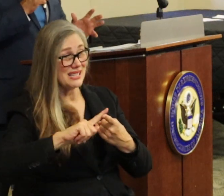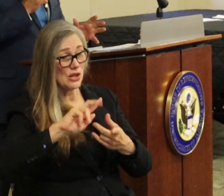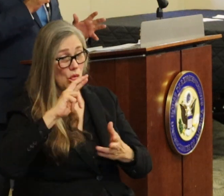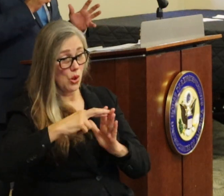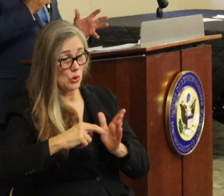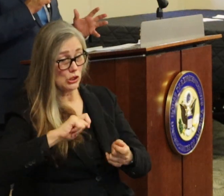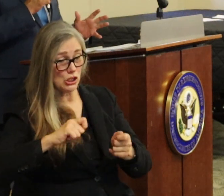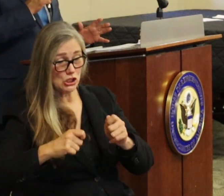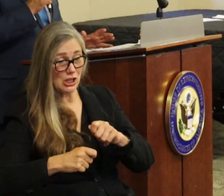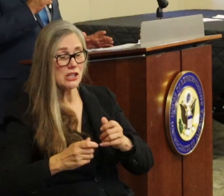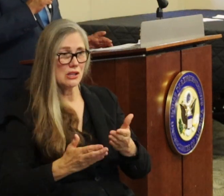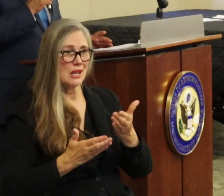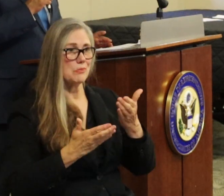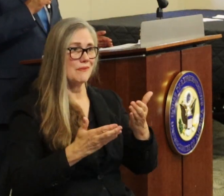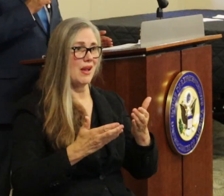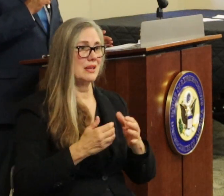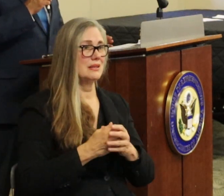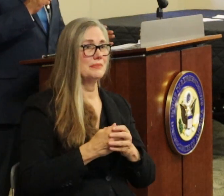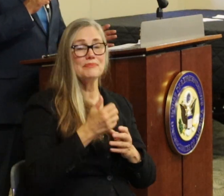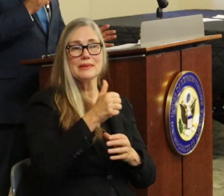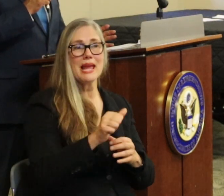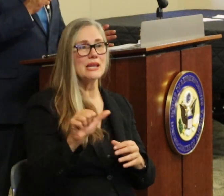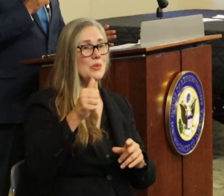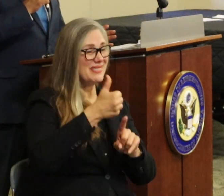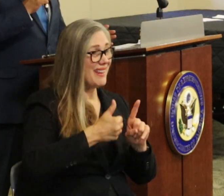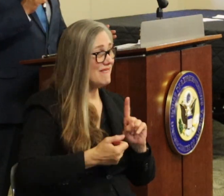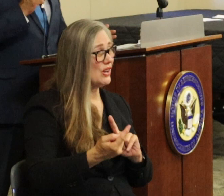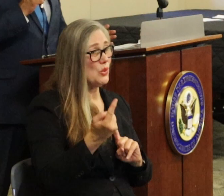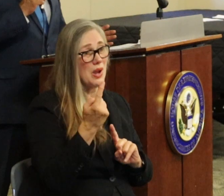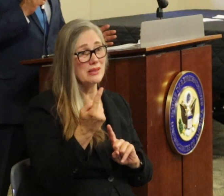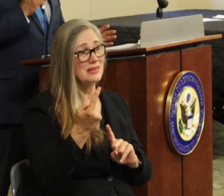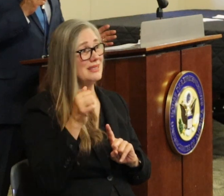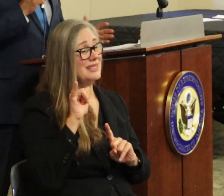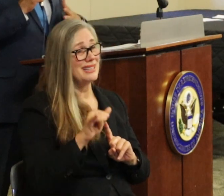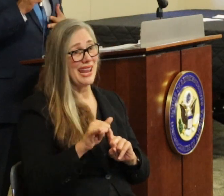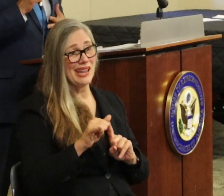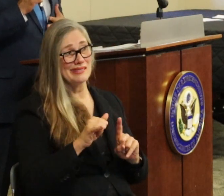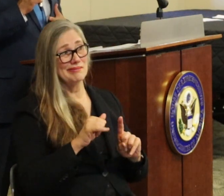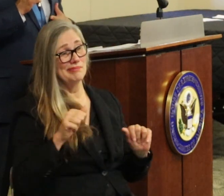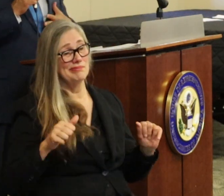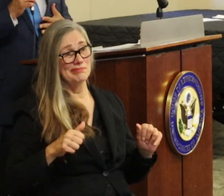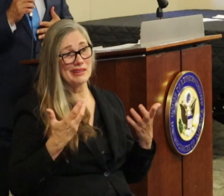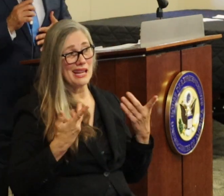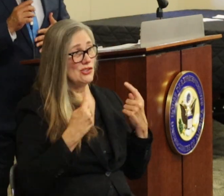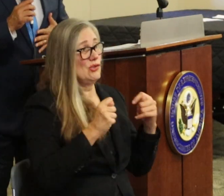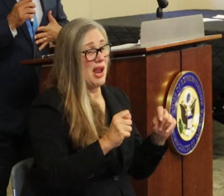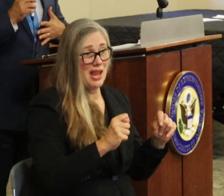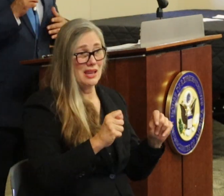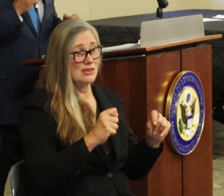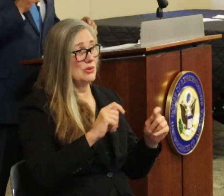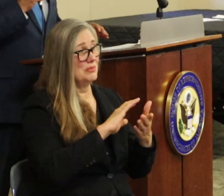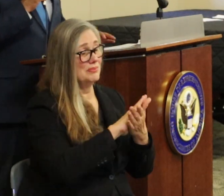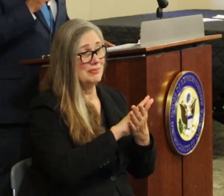legal, provide for anyone and everyone to pursue those avenues, even if we don't like them, even if I don't like